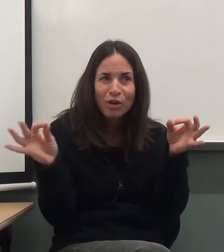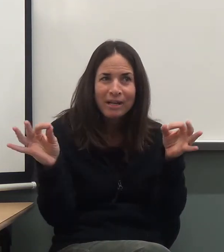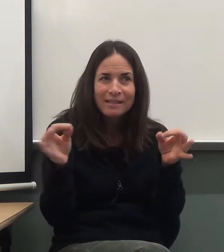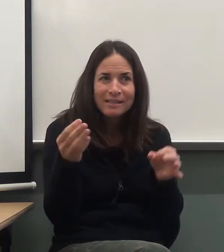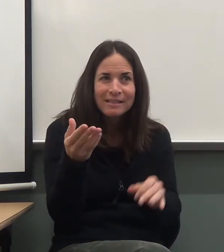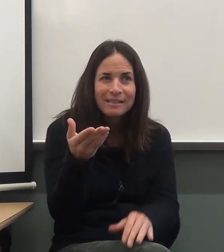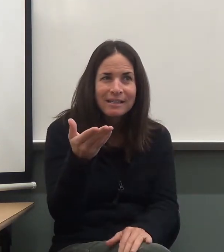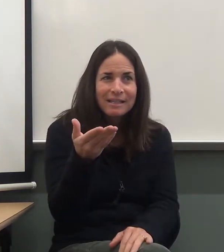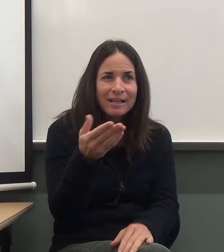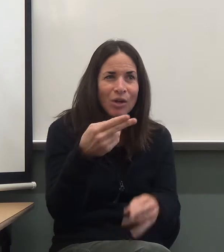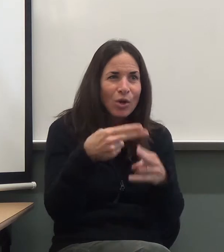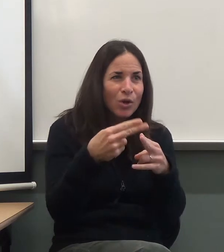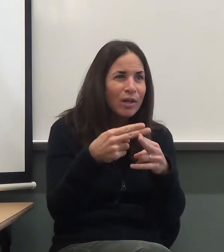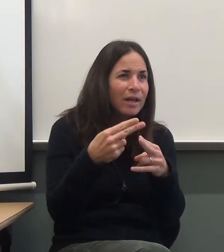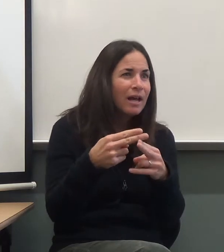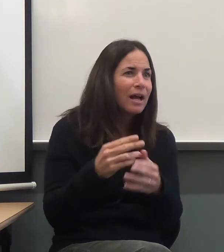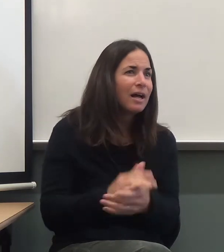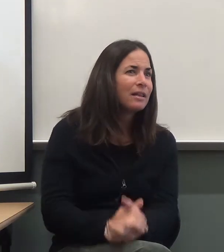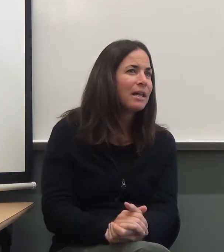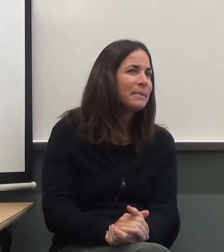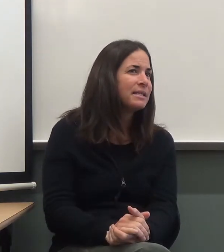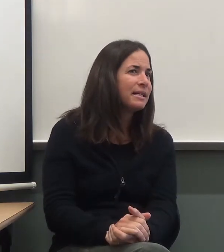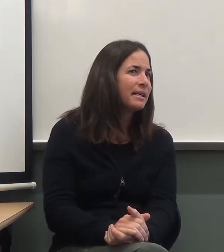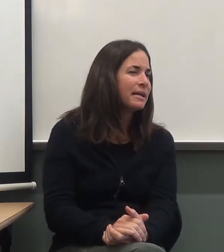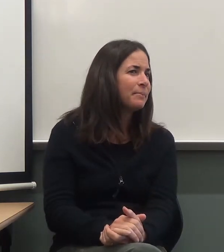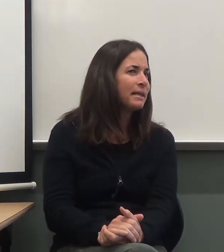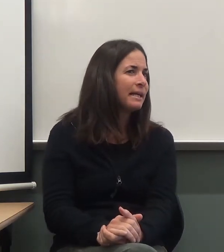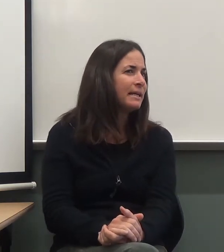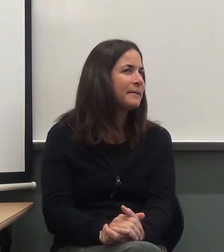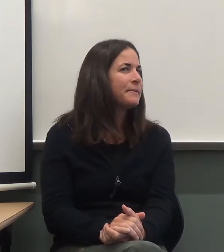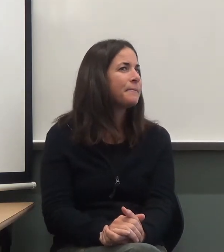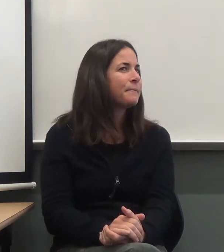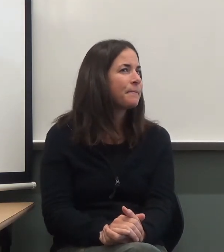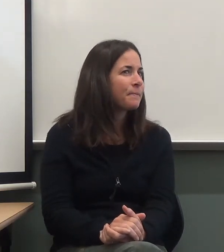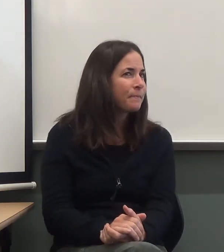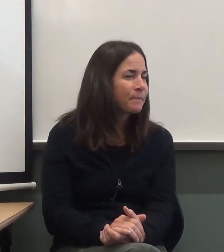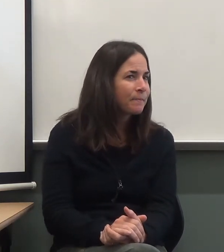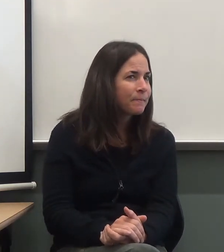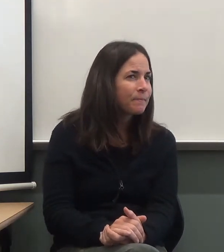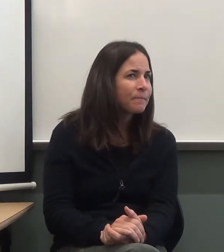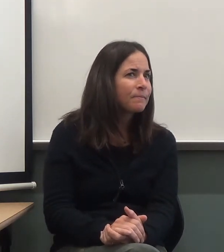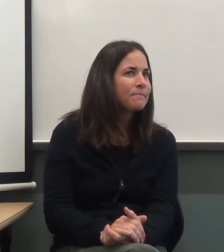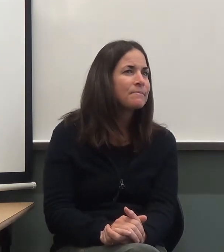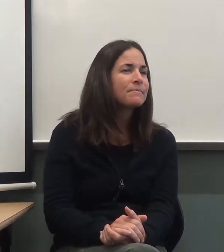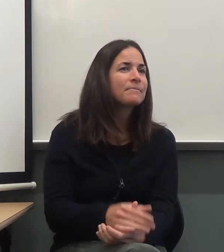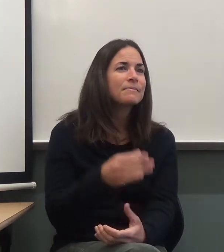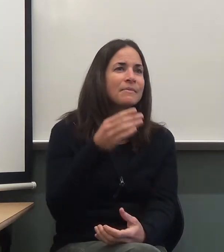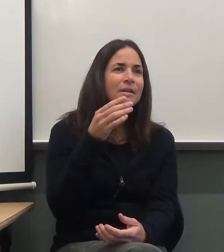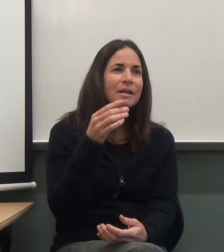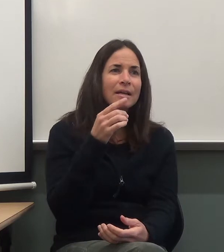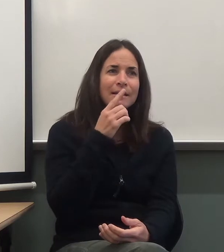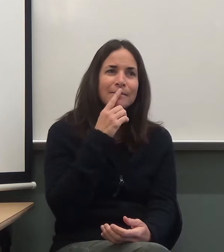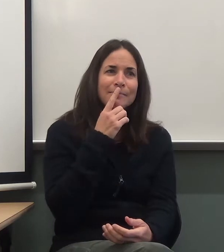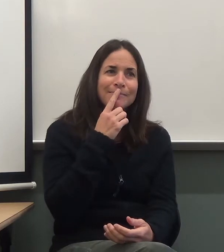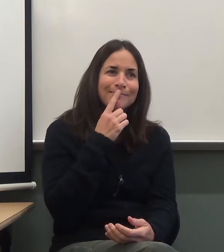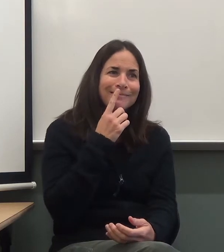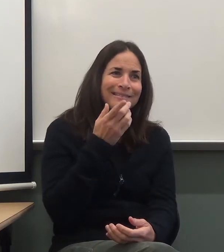What do we call those? Limited and complete. Are you, let's see, are we